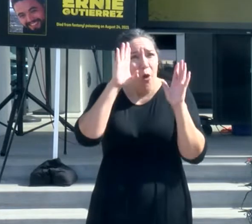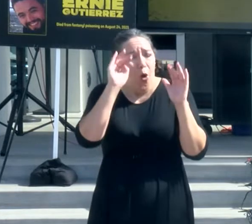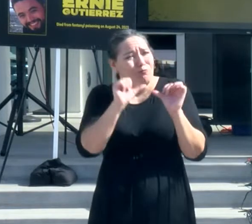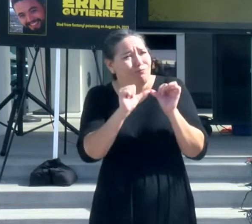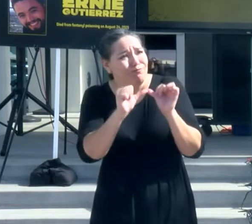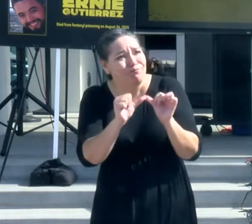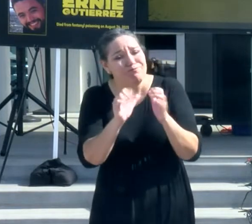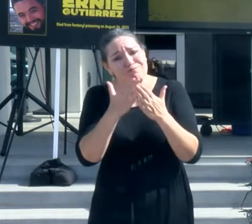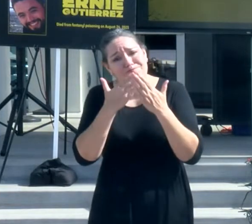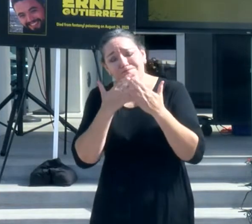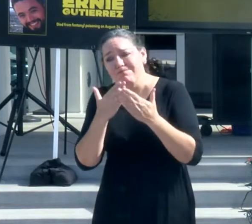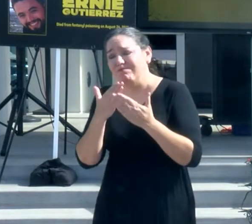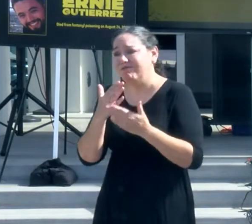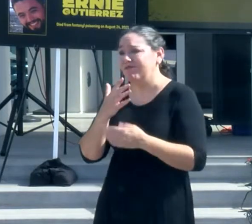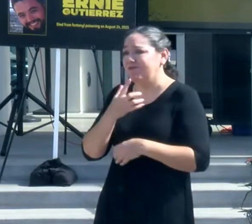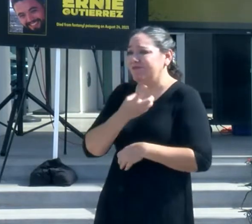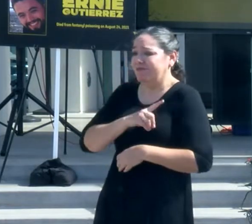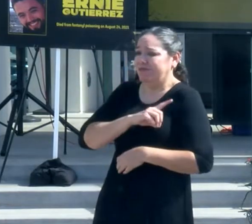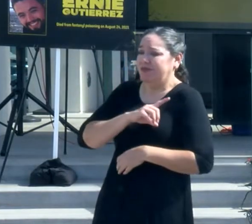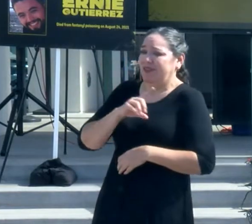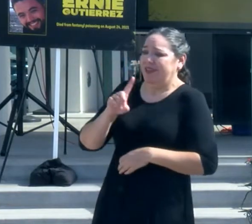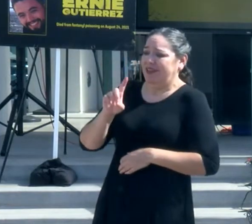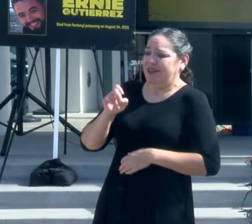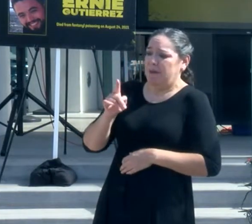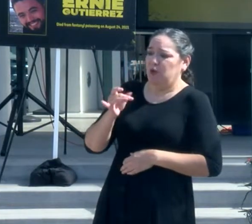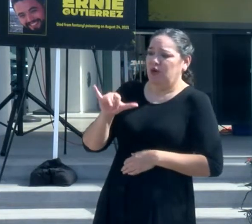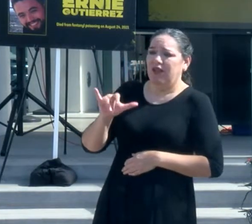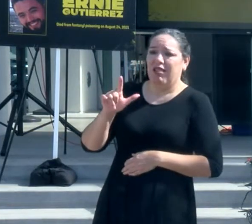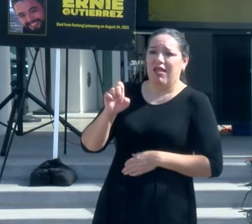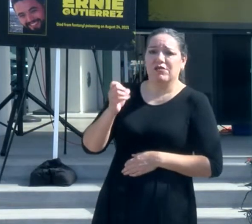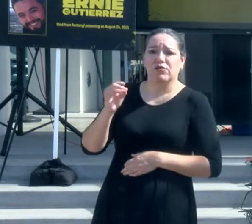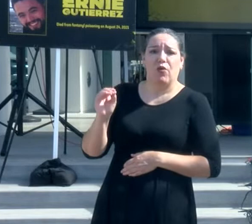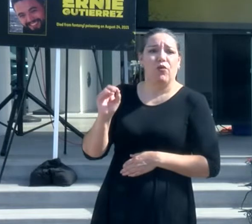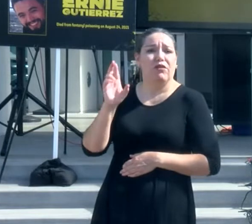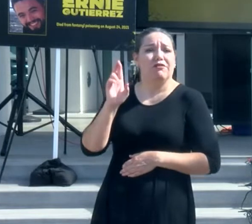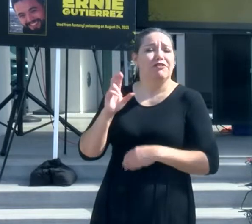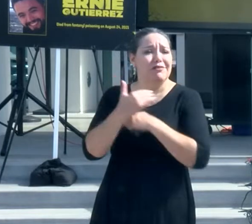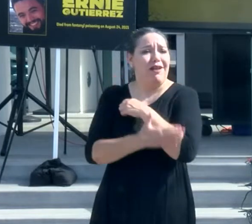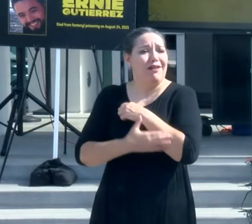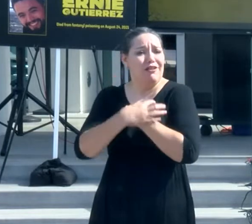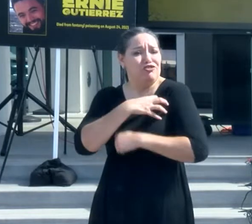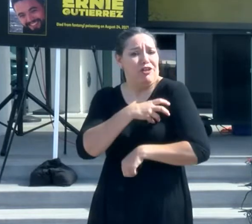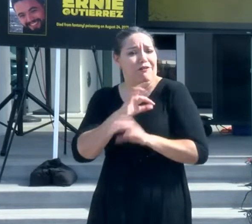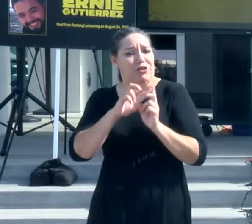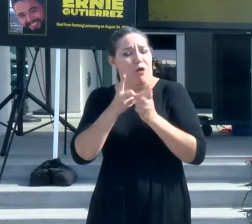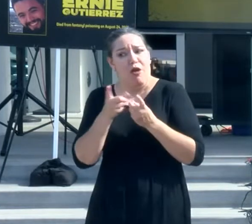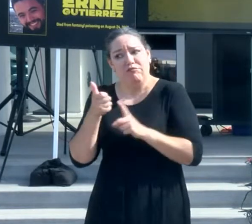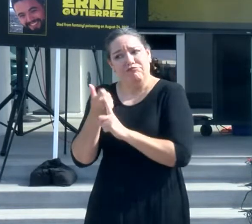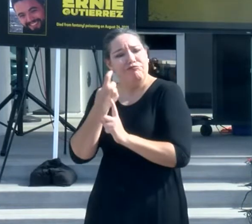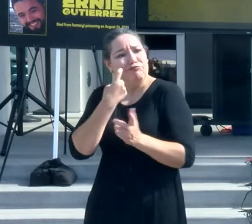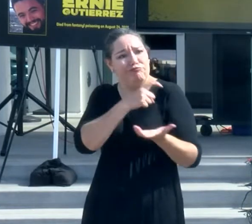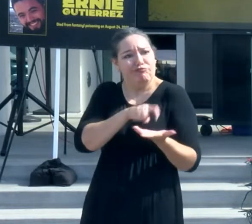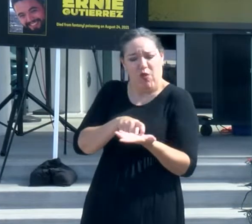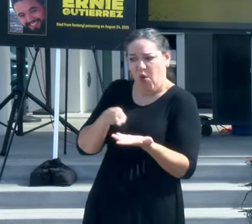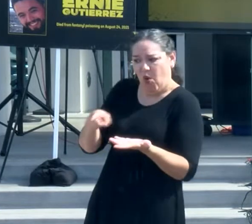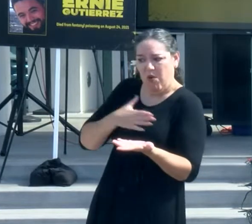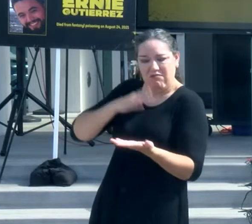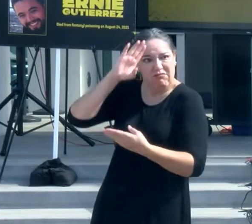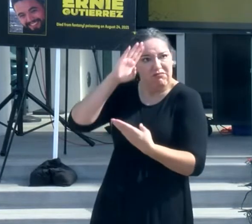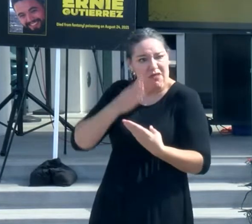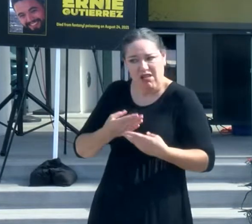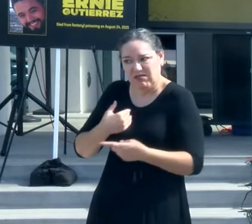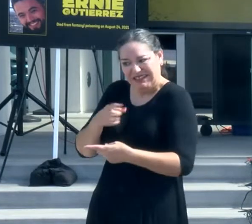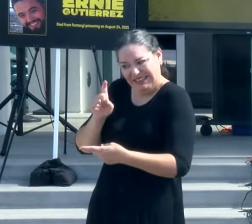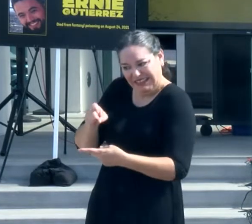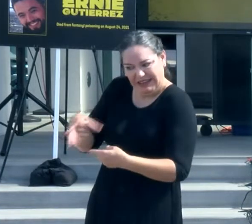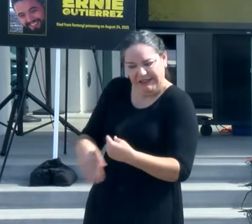Thankfully, Deputy Lesso and his CBAT team at Riverside County Sheriff's Department saw the need for my son to get that